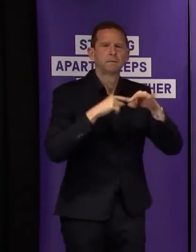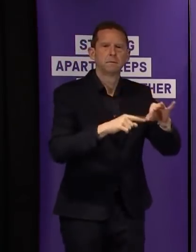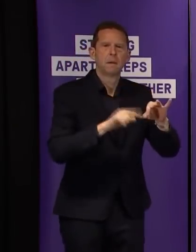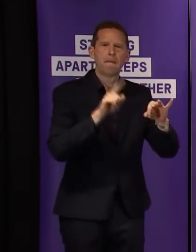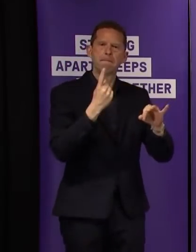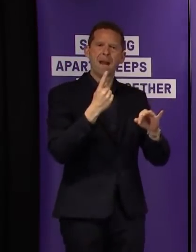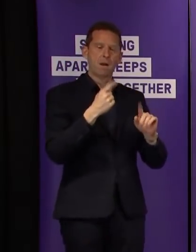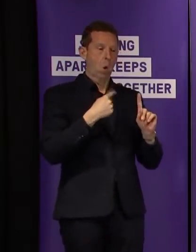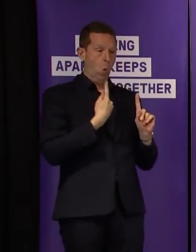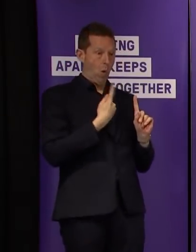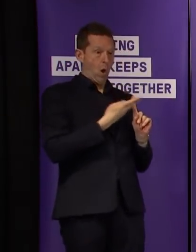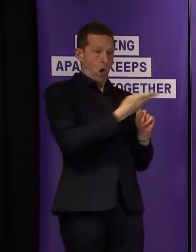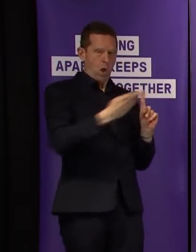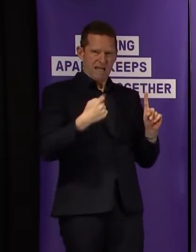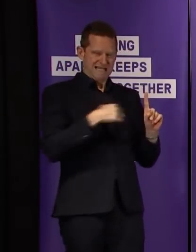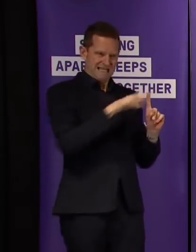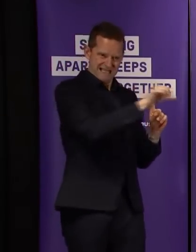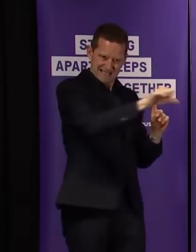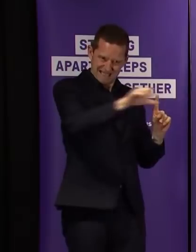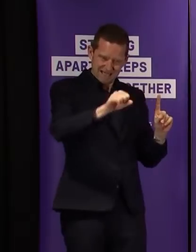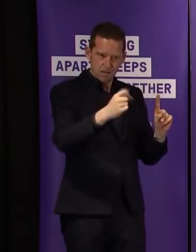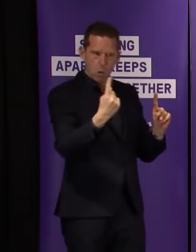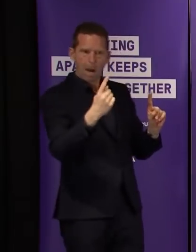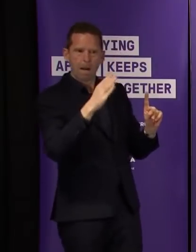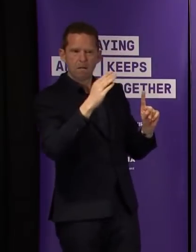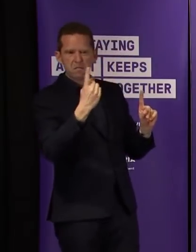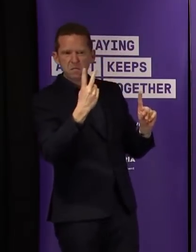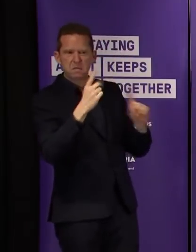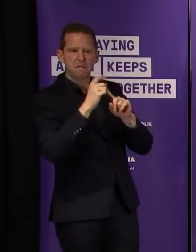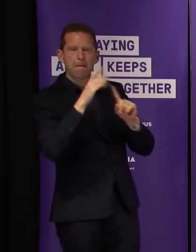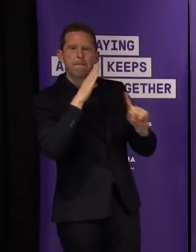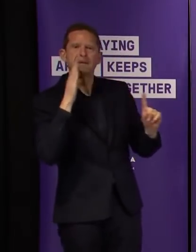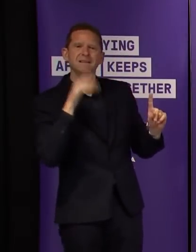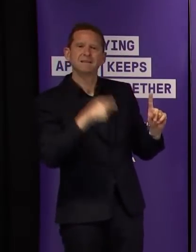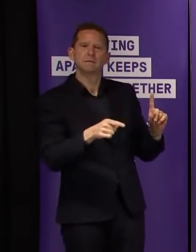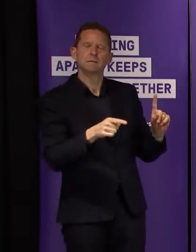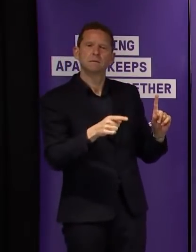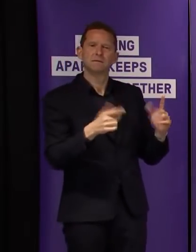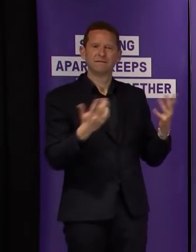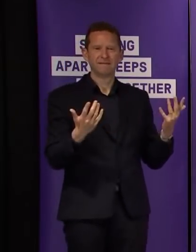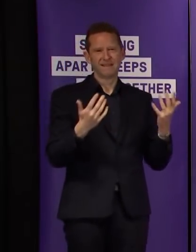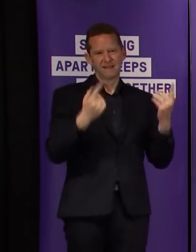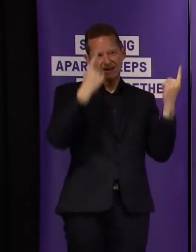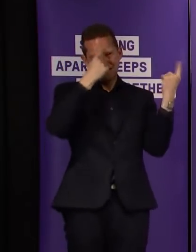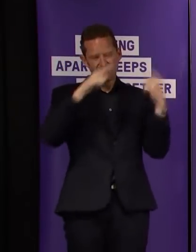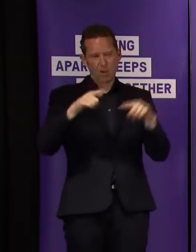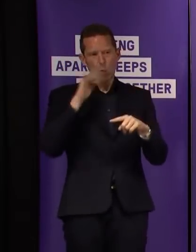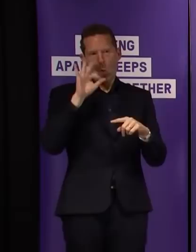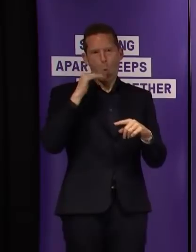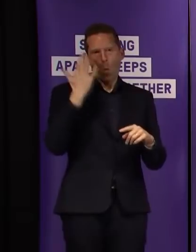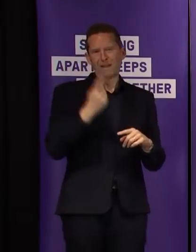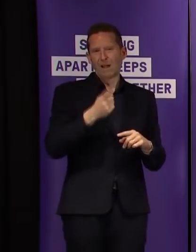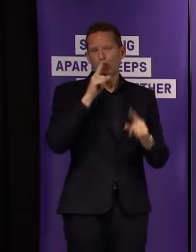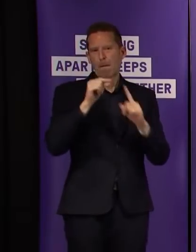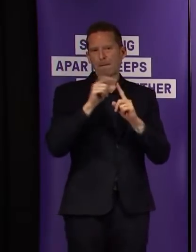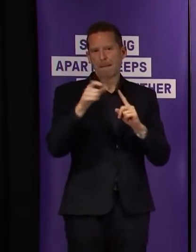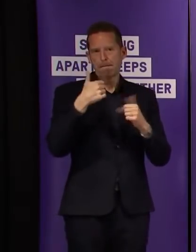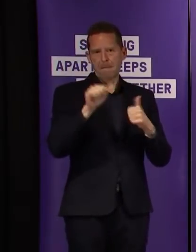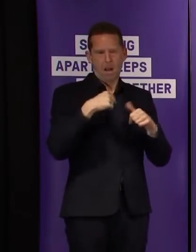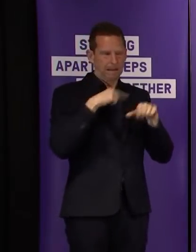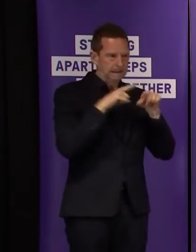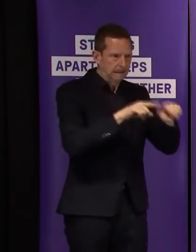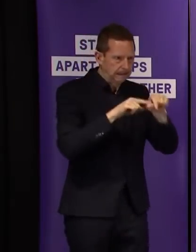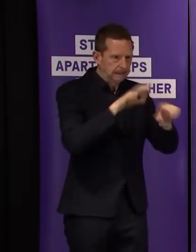people, even one person, to say that off a 63 base, and getting to 100%, you can't then, can you? So again, it's not a matter of,